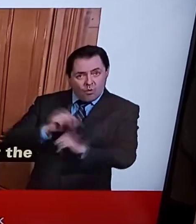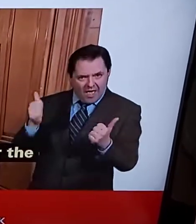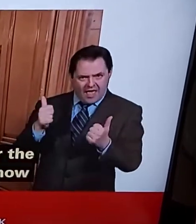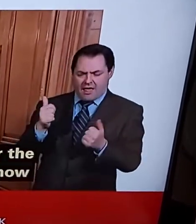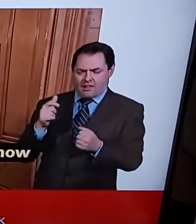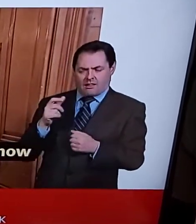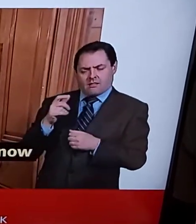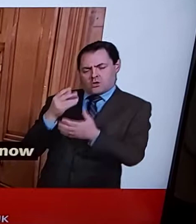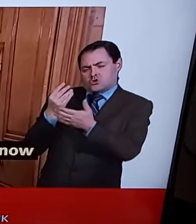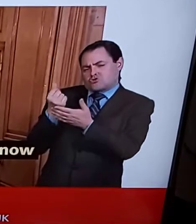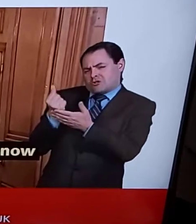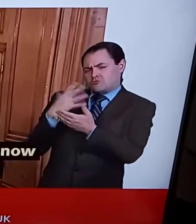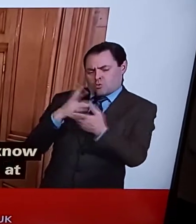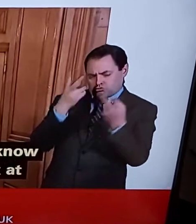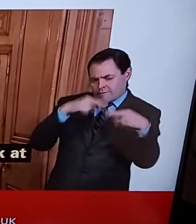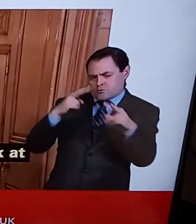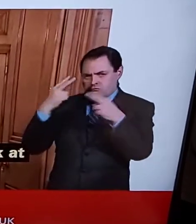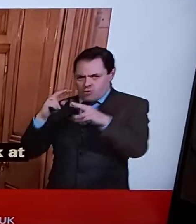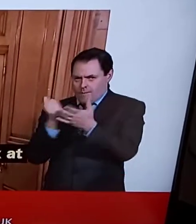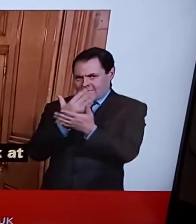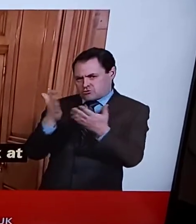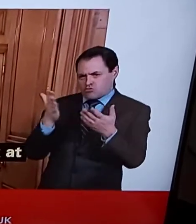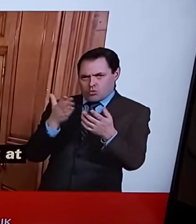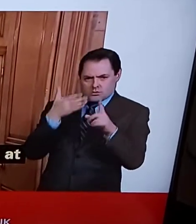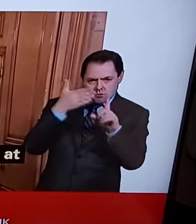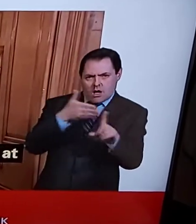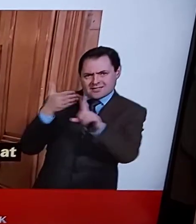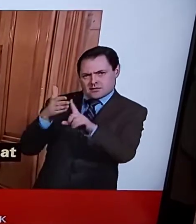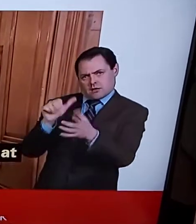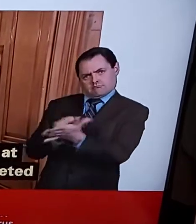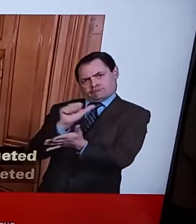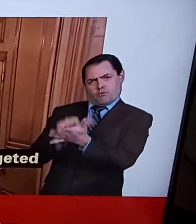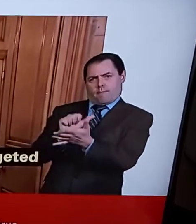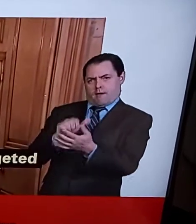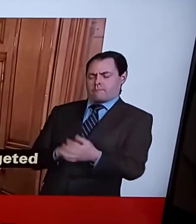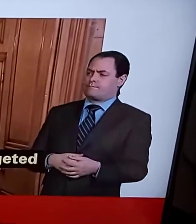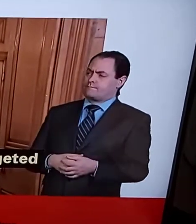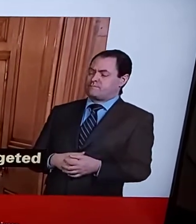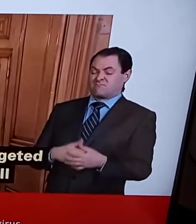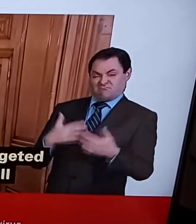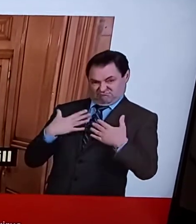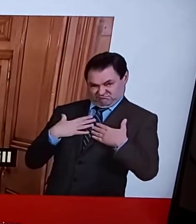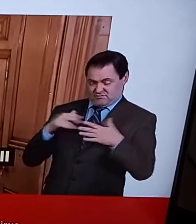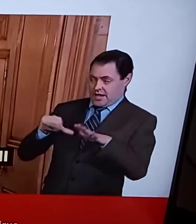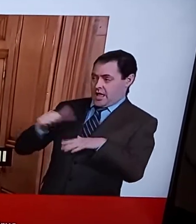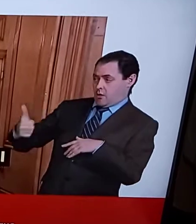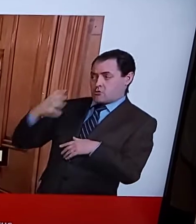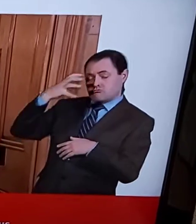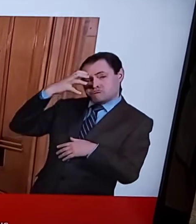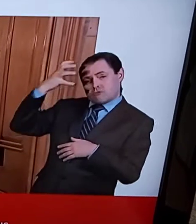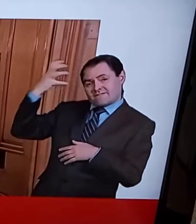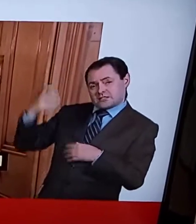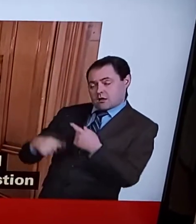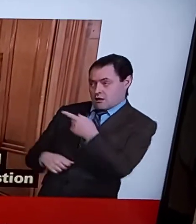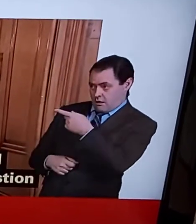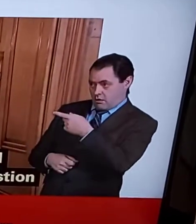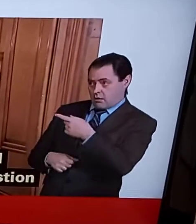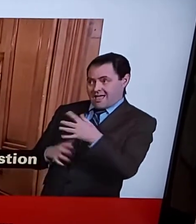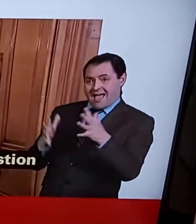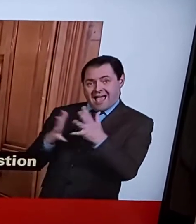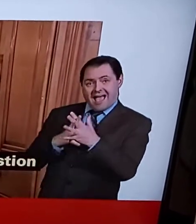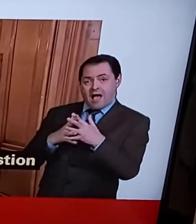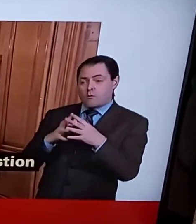as effectively as possible. But I'll hand over to Steve on the question about the regional spread and also about how we manage our way out of